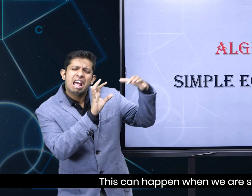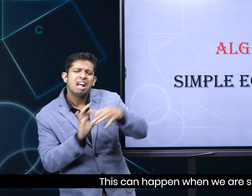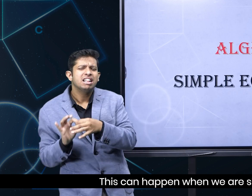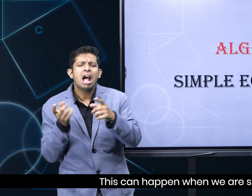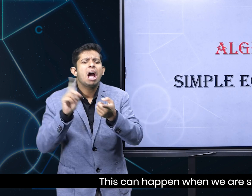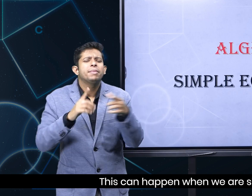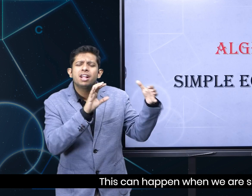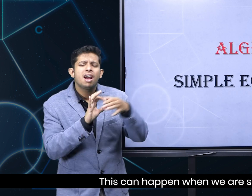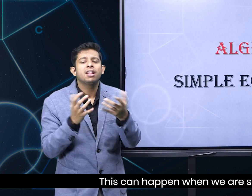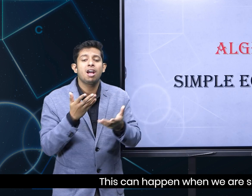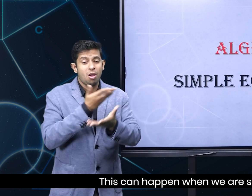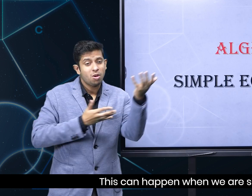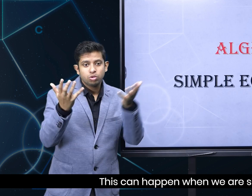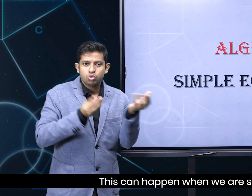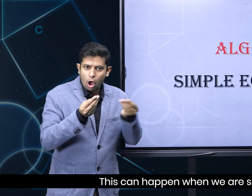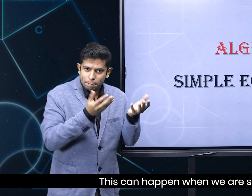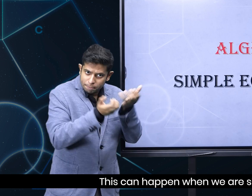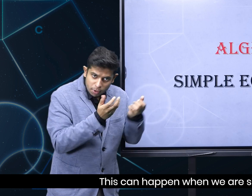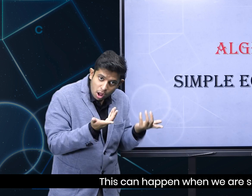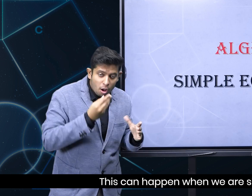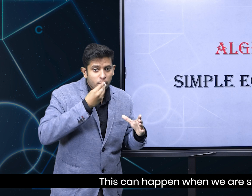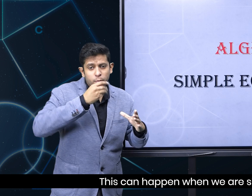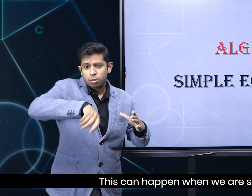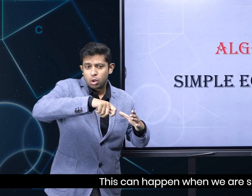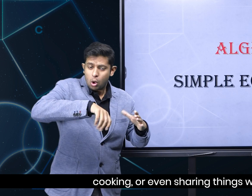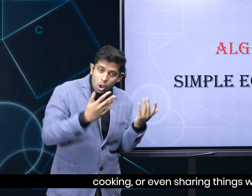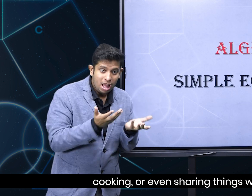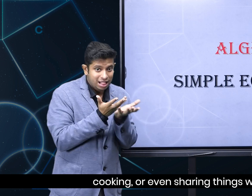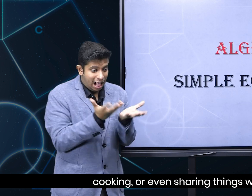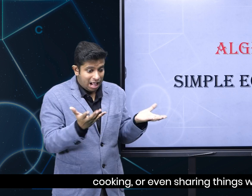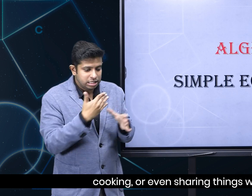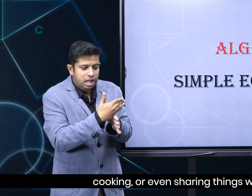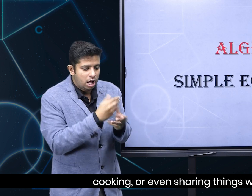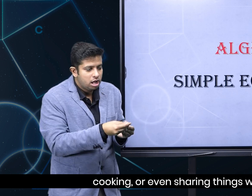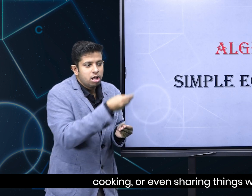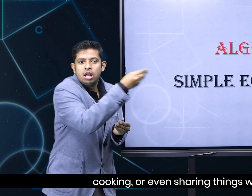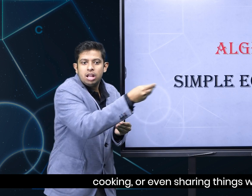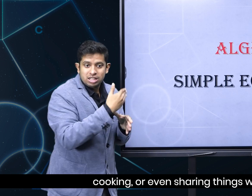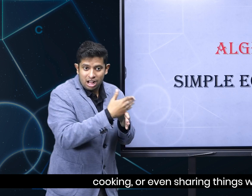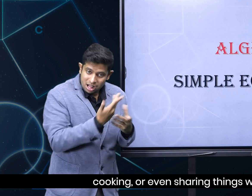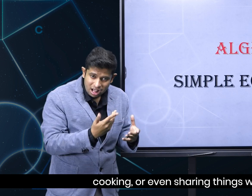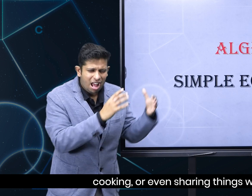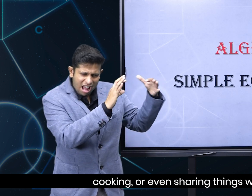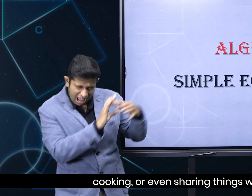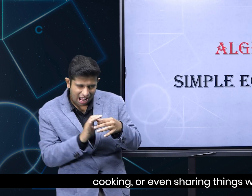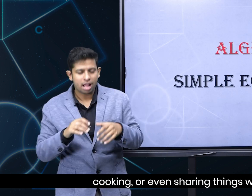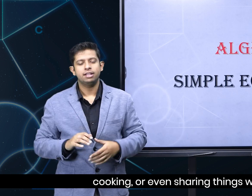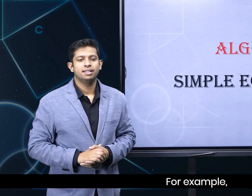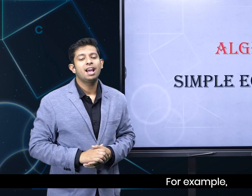This can happen when we are shopping, cooking, or even sharing things with others.